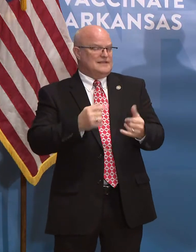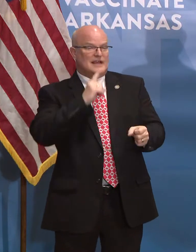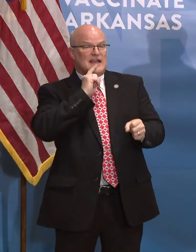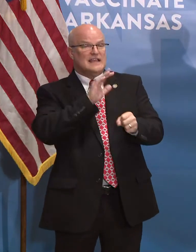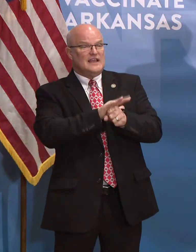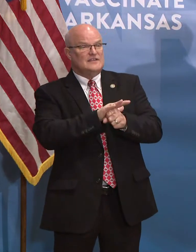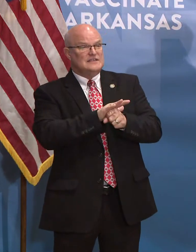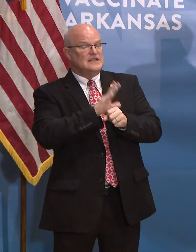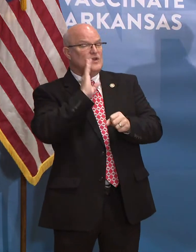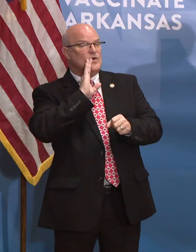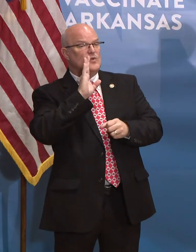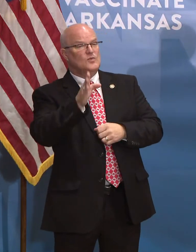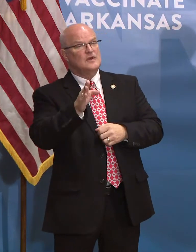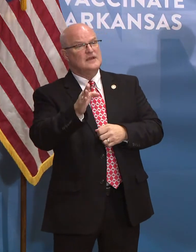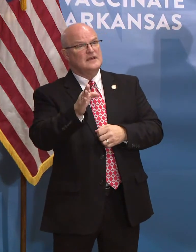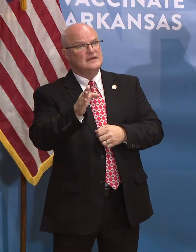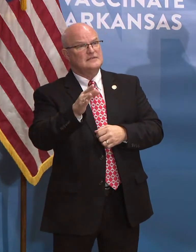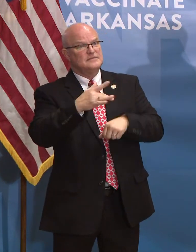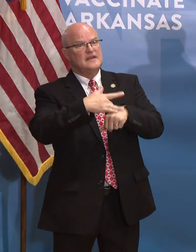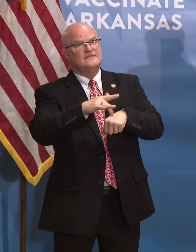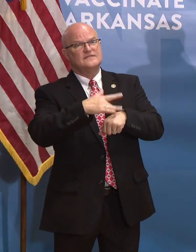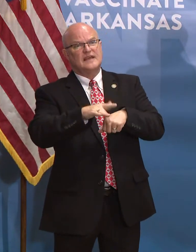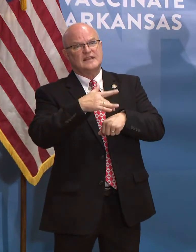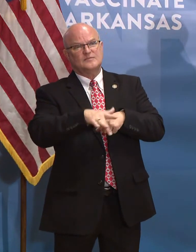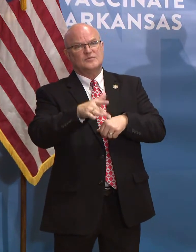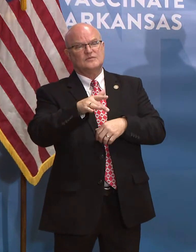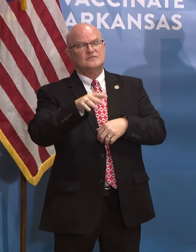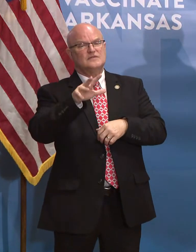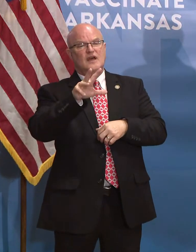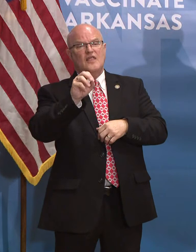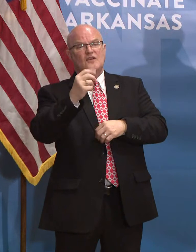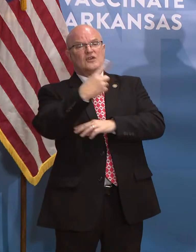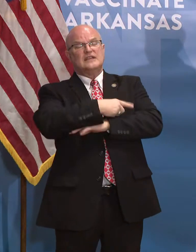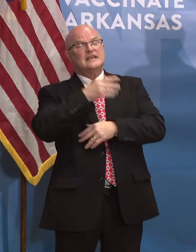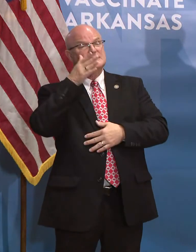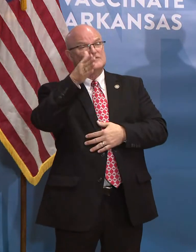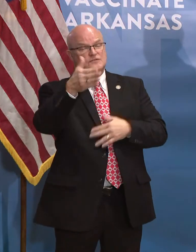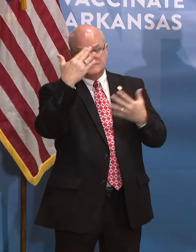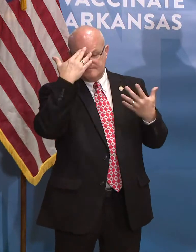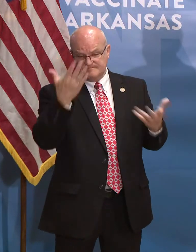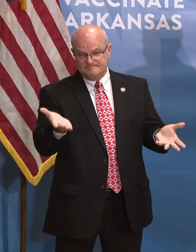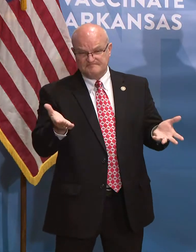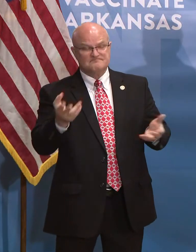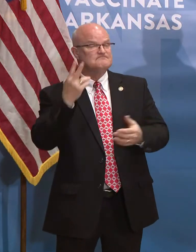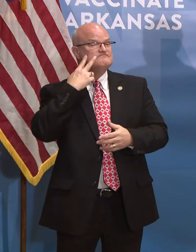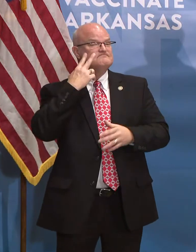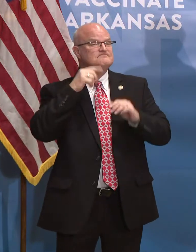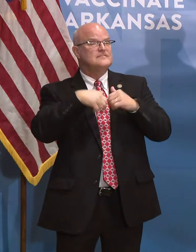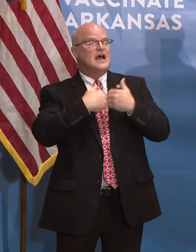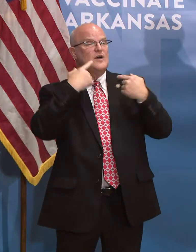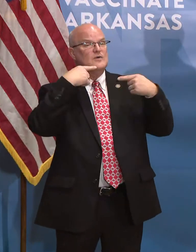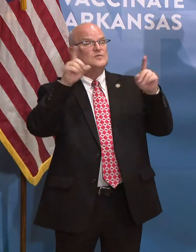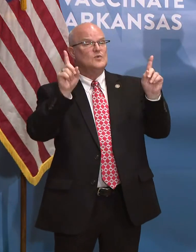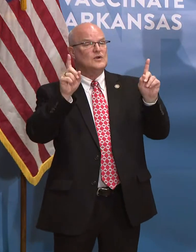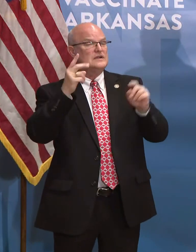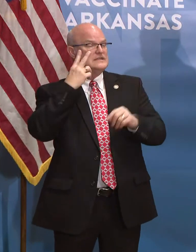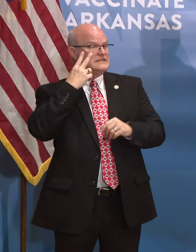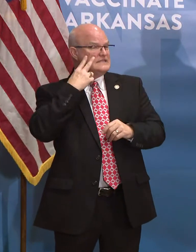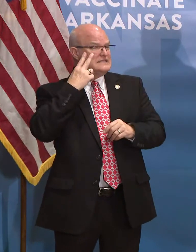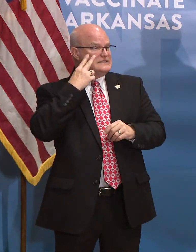this will be available 30 days from now. We'll have to see how it works,